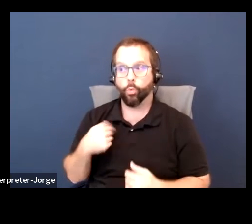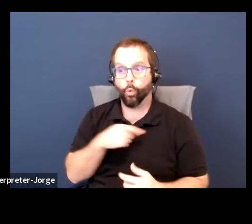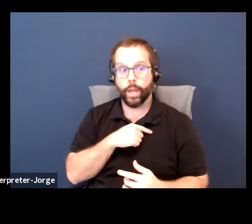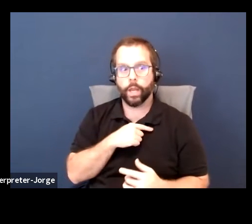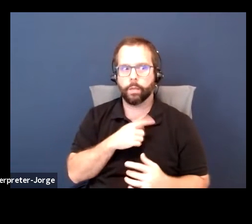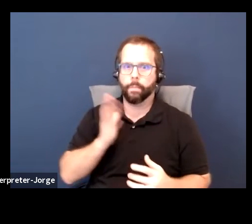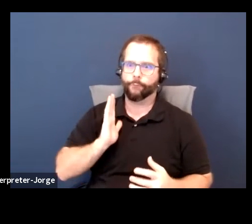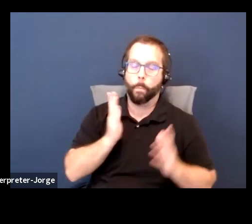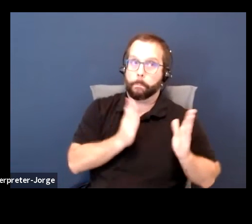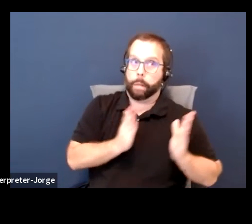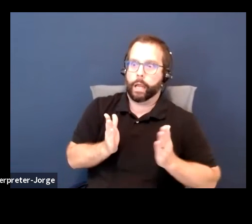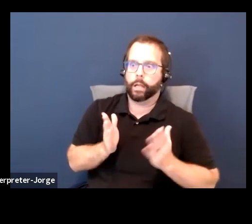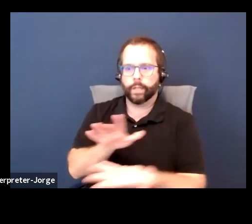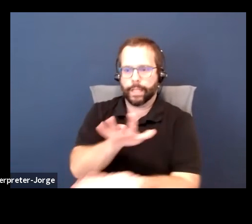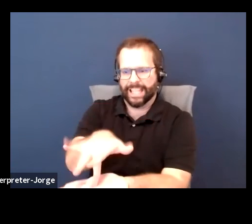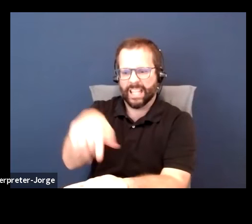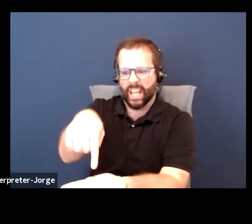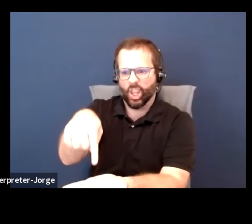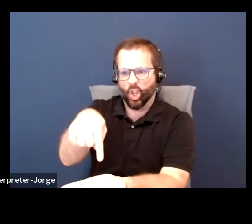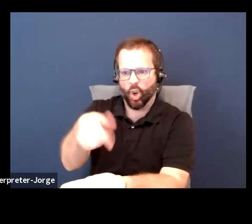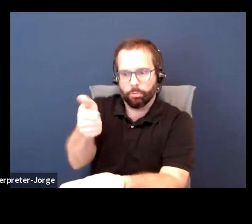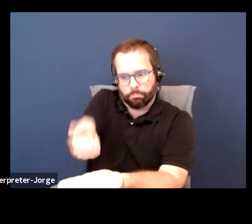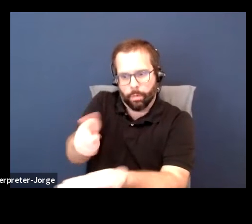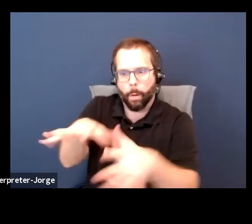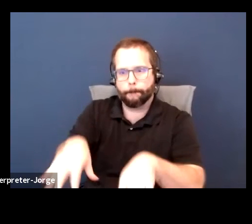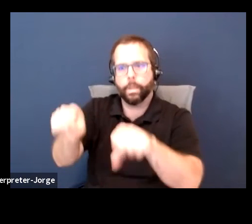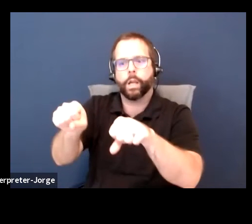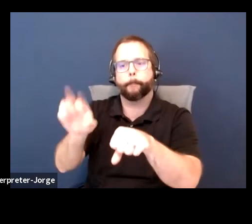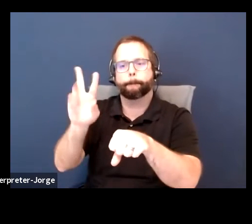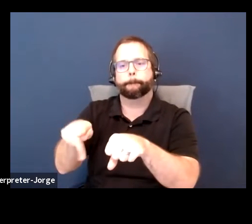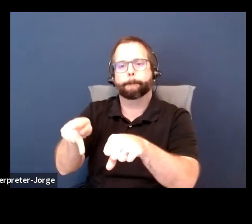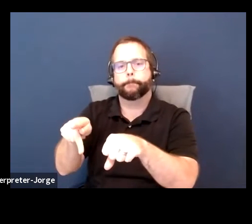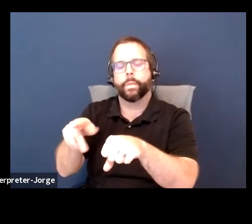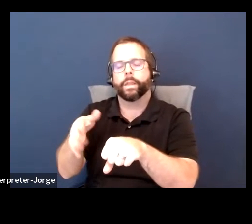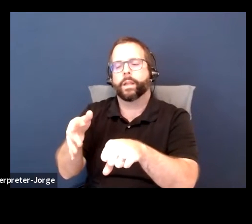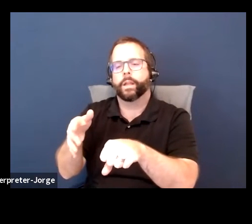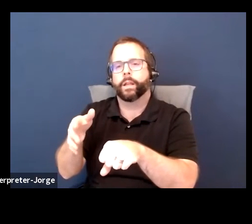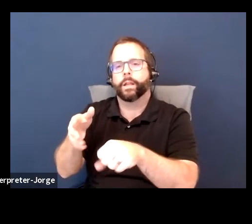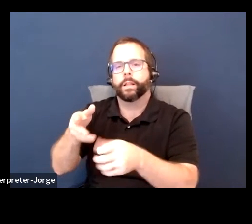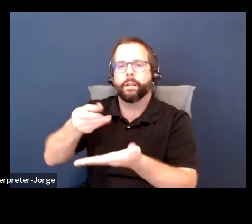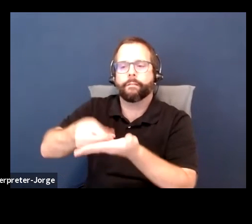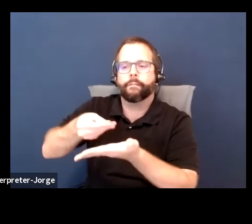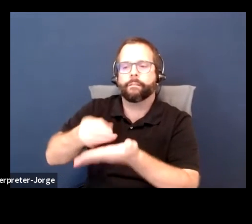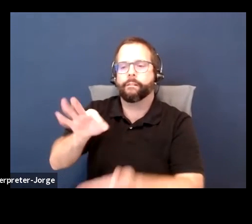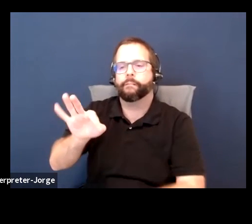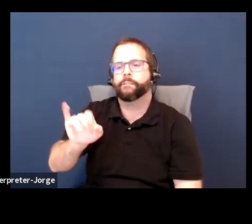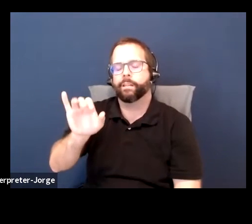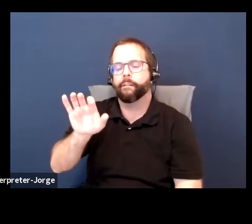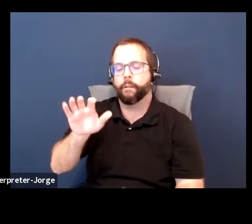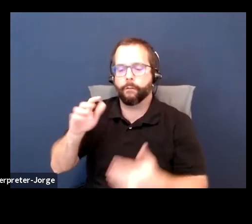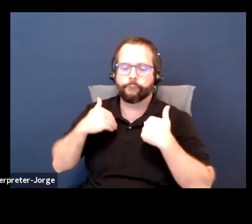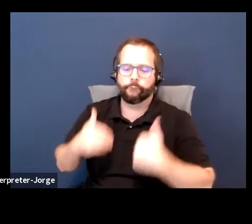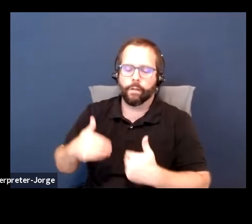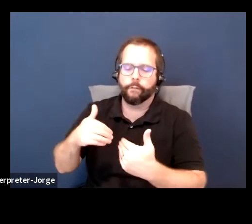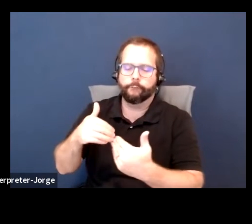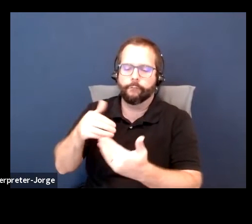to pick up that piece of being the fiscal intermediary. And unfortunately,